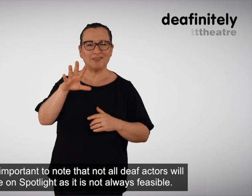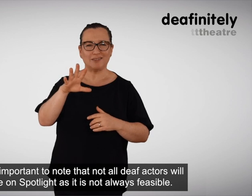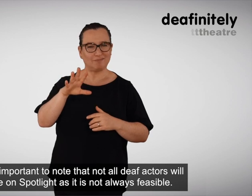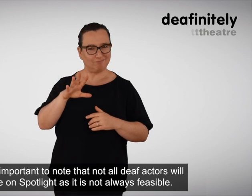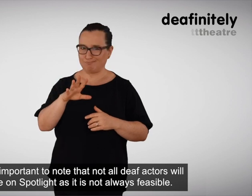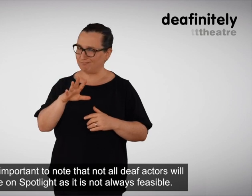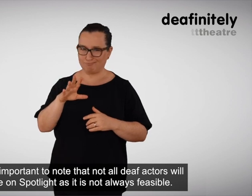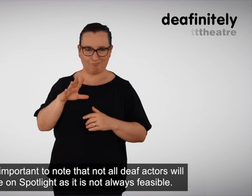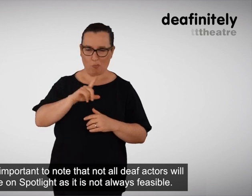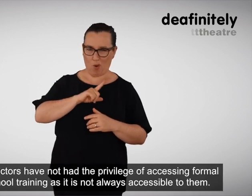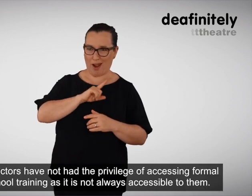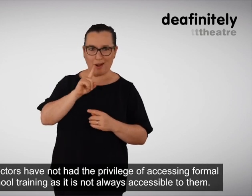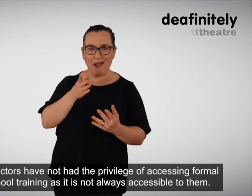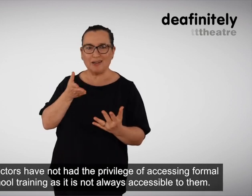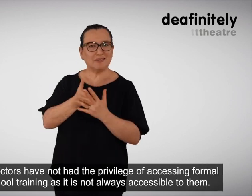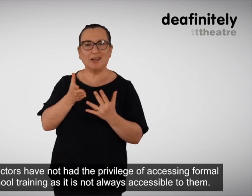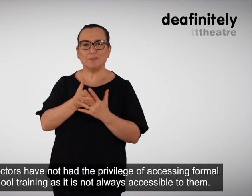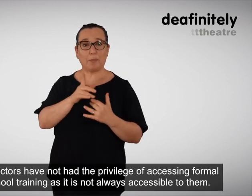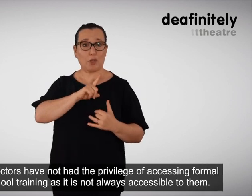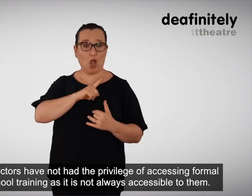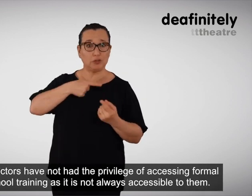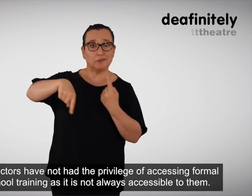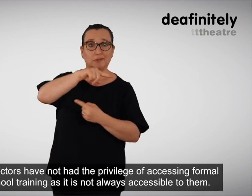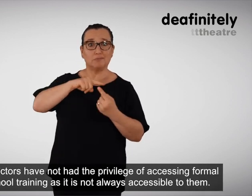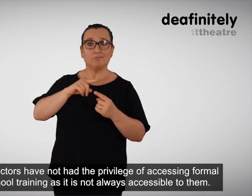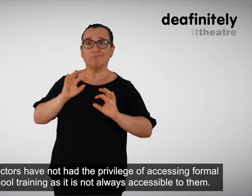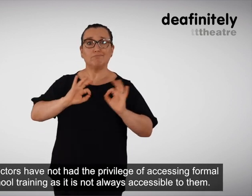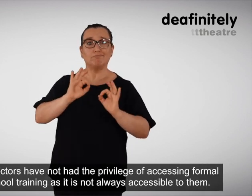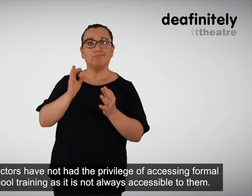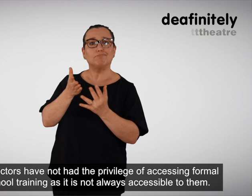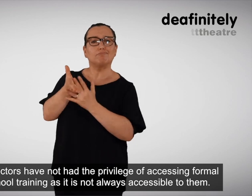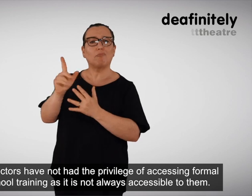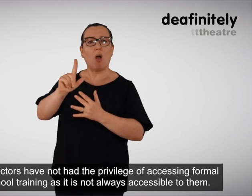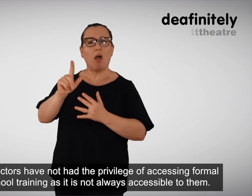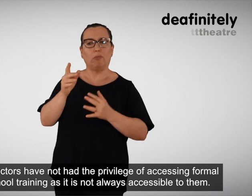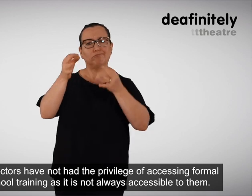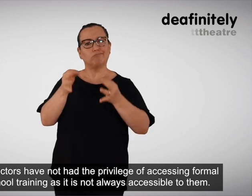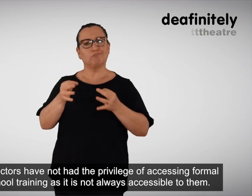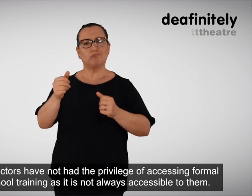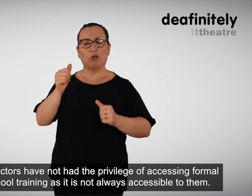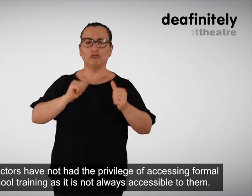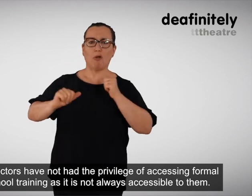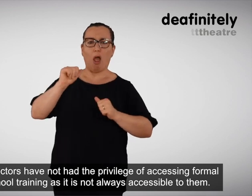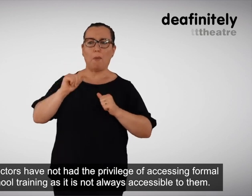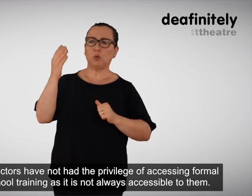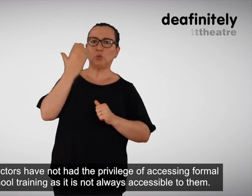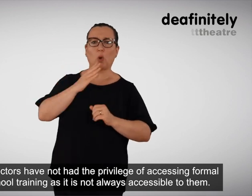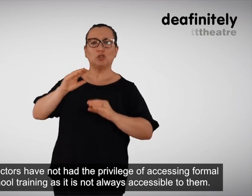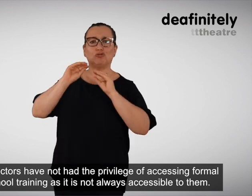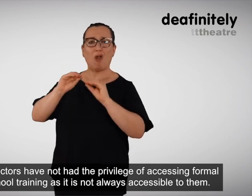feasible. Many deaf actors have not had the privilege of accessing formal drama school training, as it is not